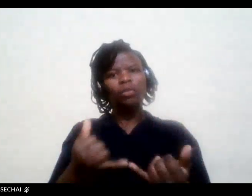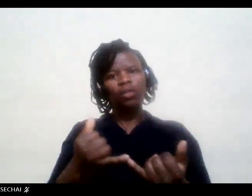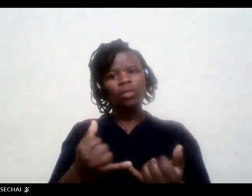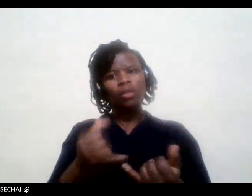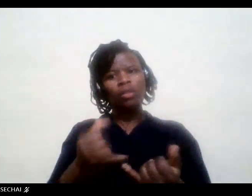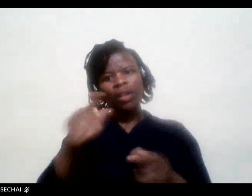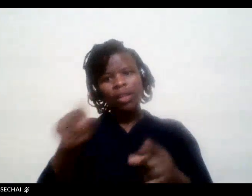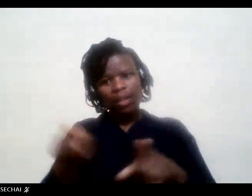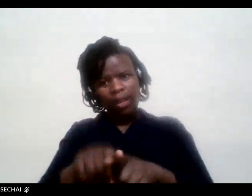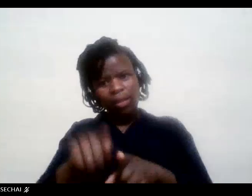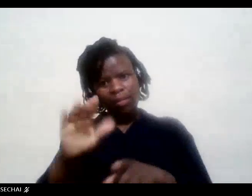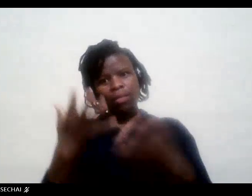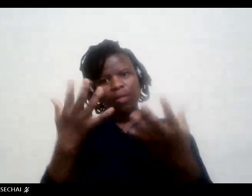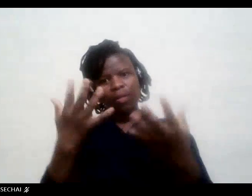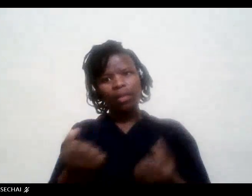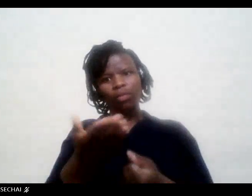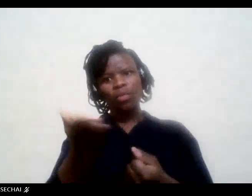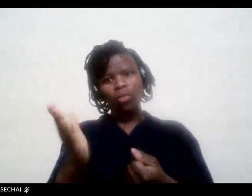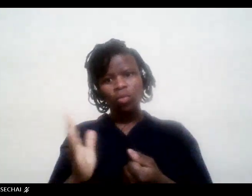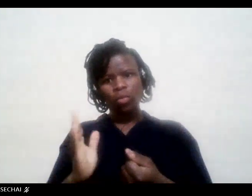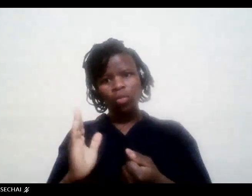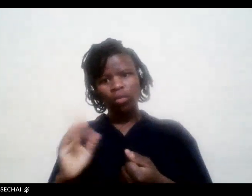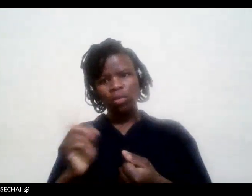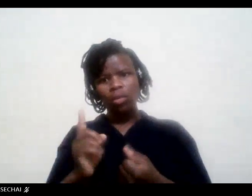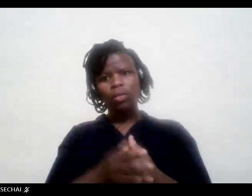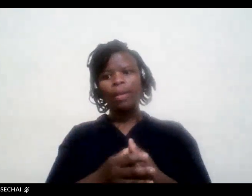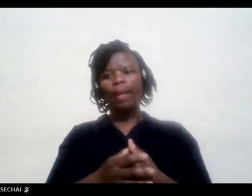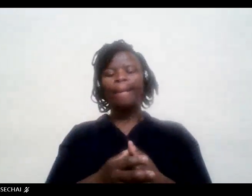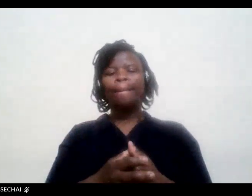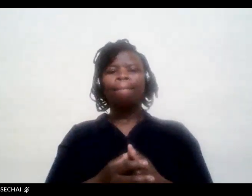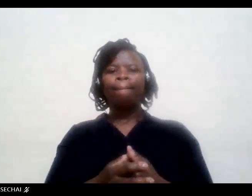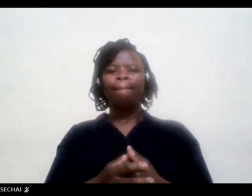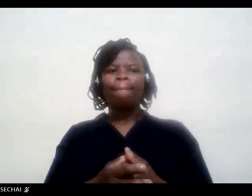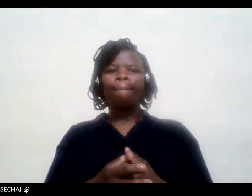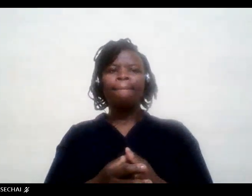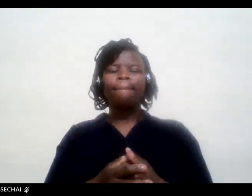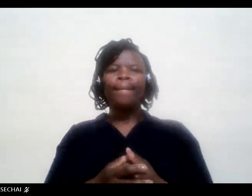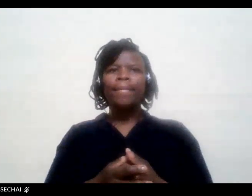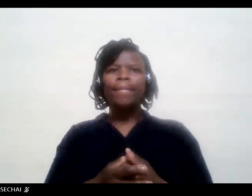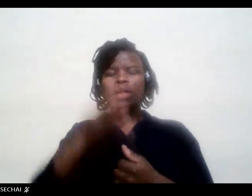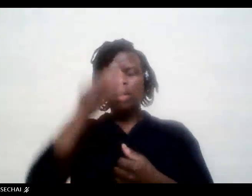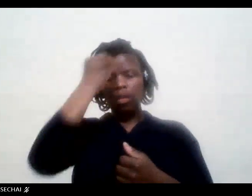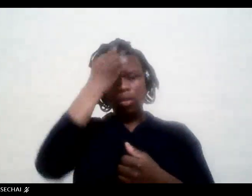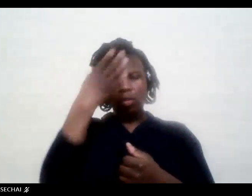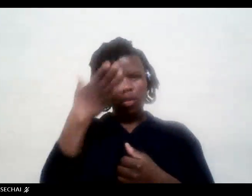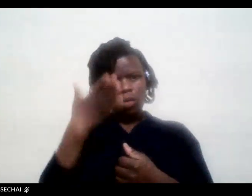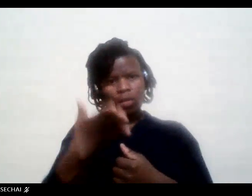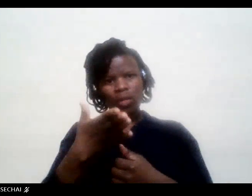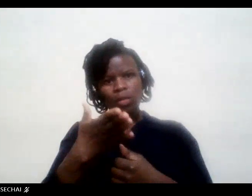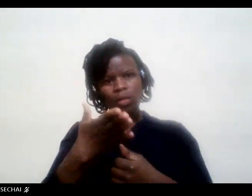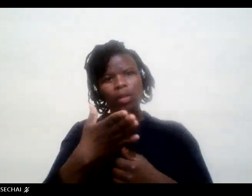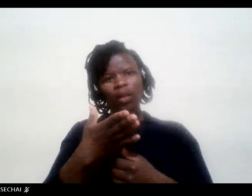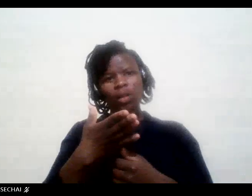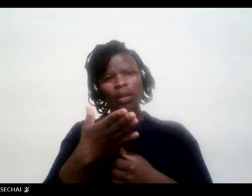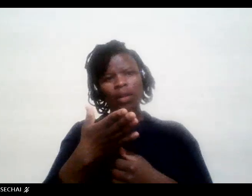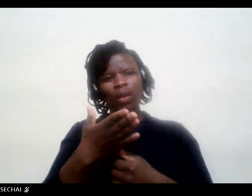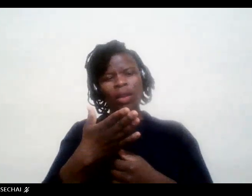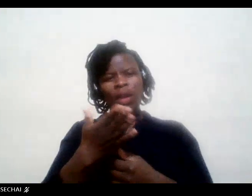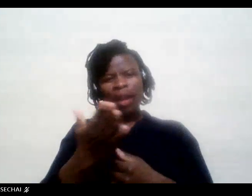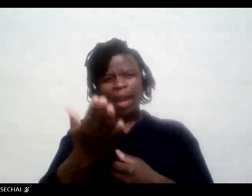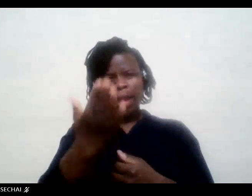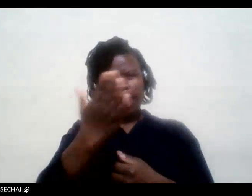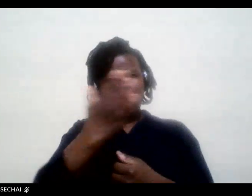someone is thinking around systemic and structural issues, if they are attitudinal issues, that also becomes a barrier, because it means